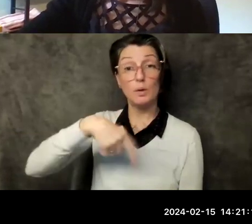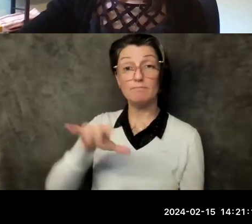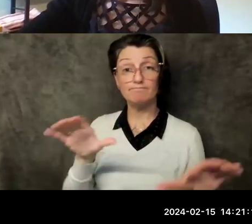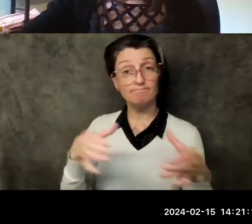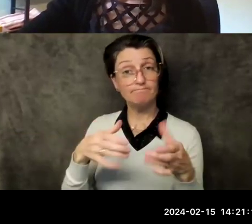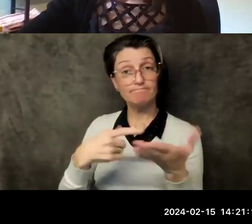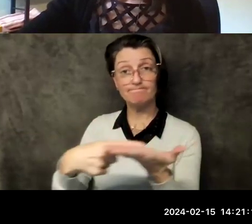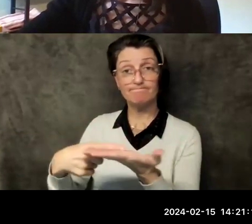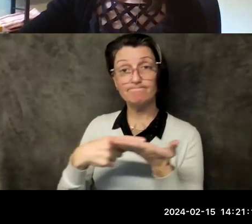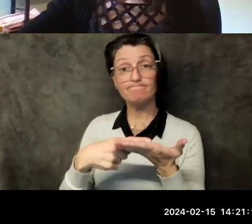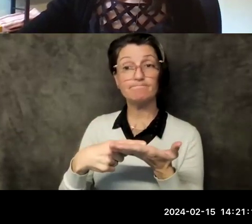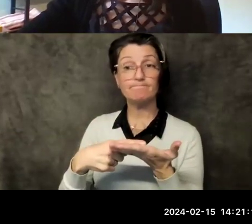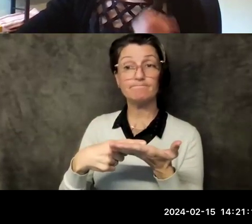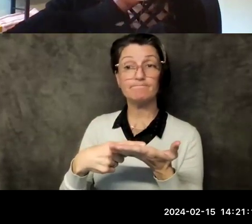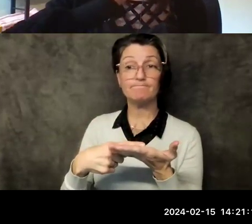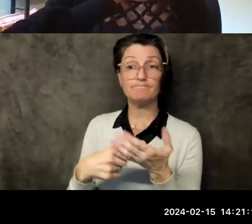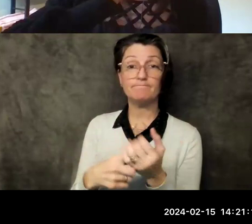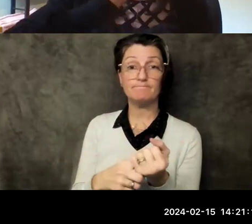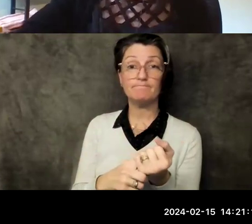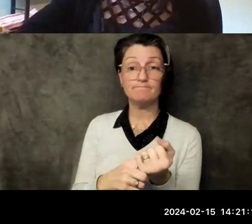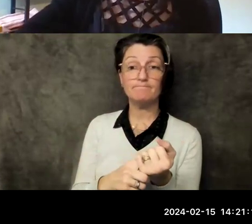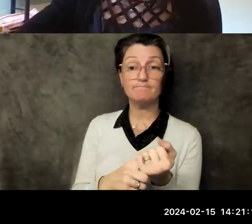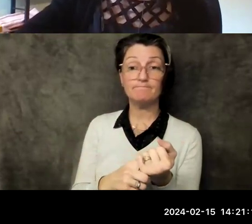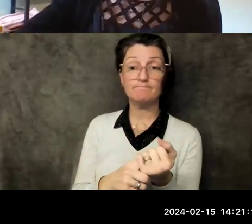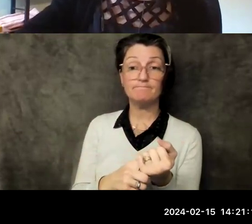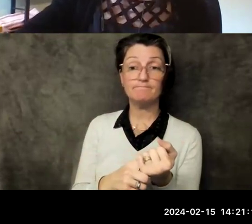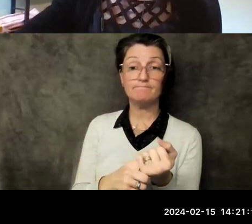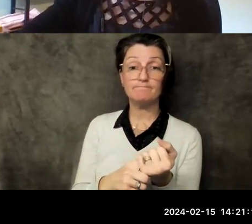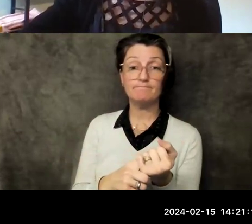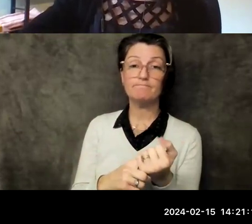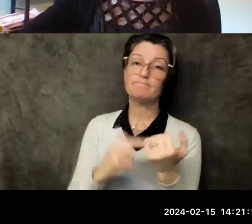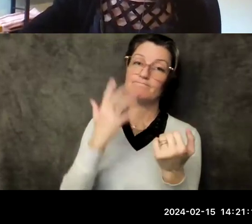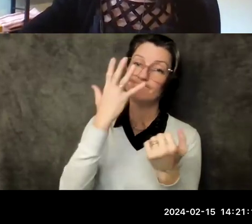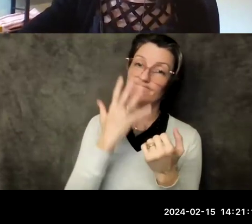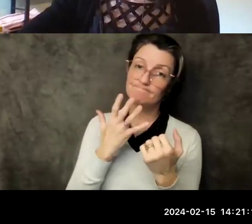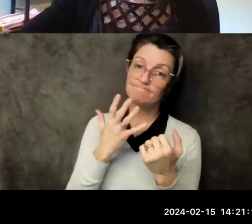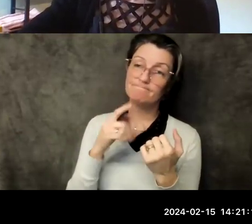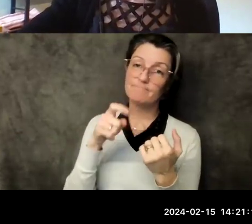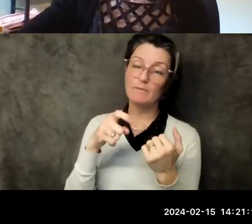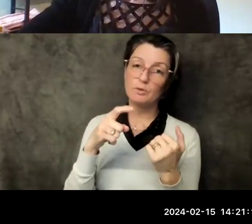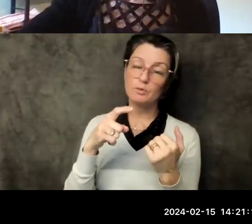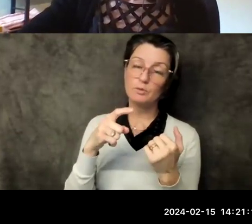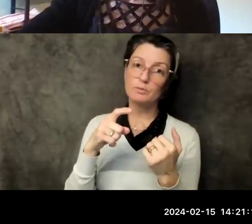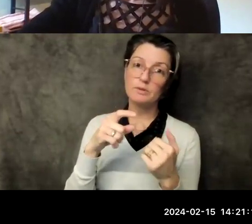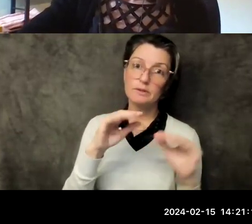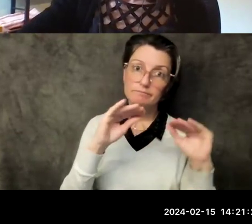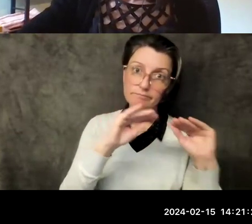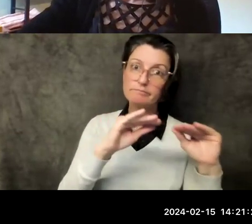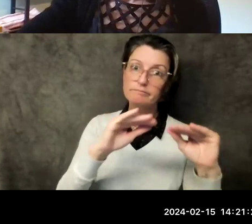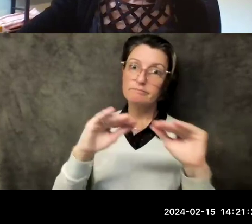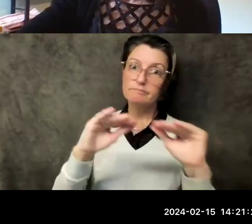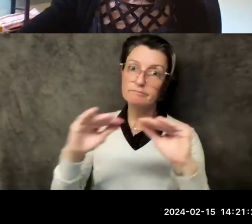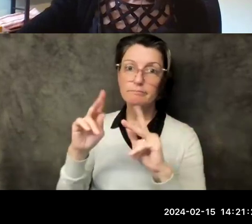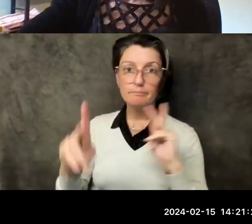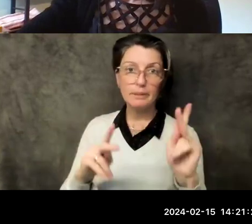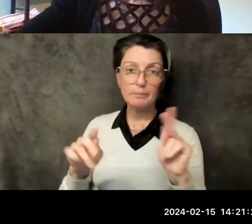and unfortunately there's a lot of educating of folks that has to go on.